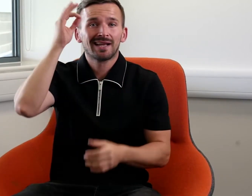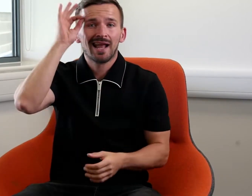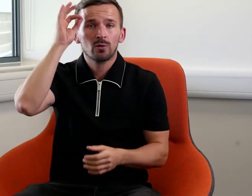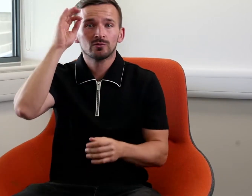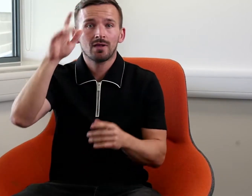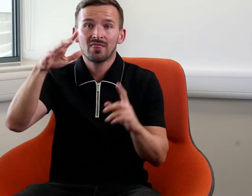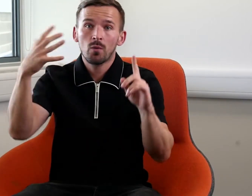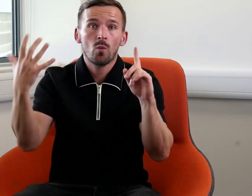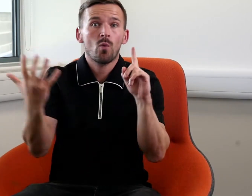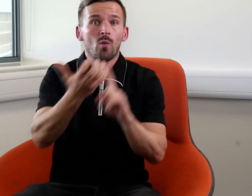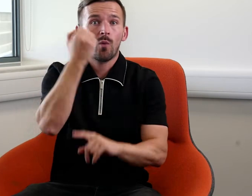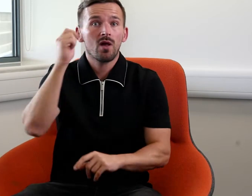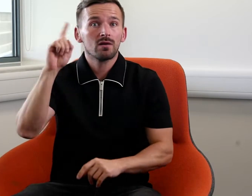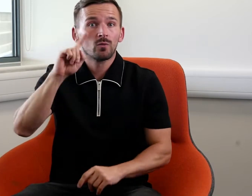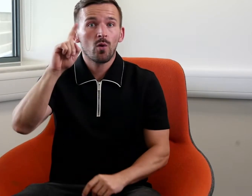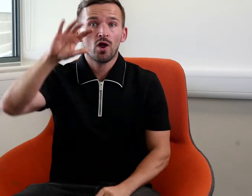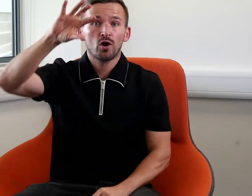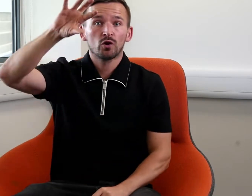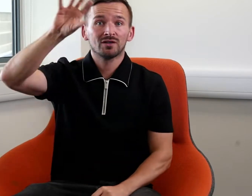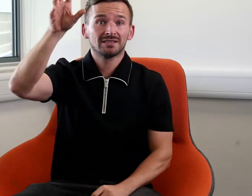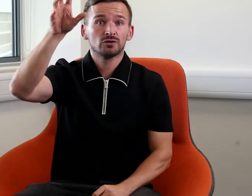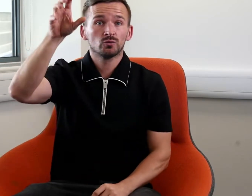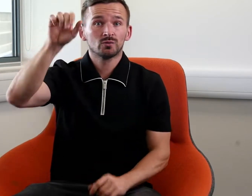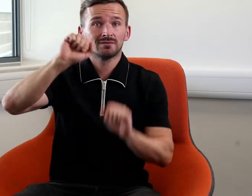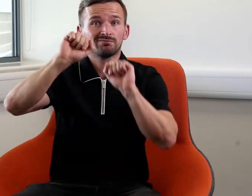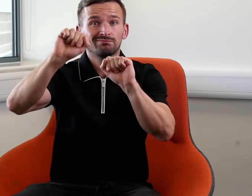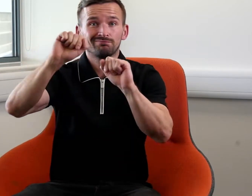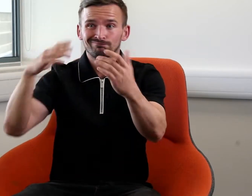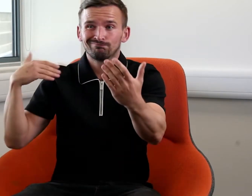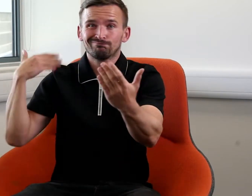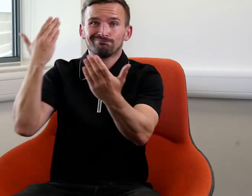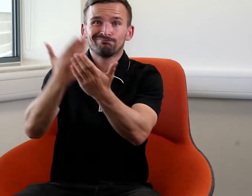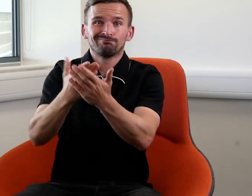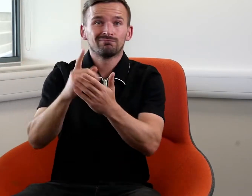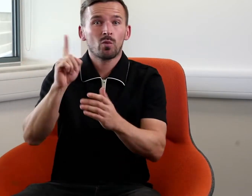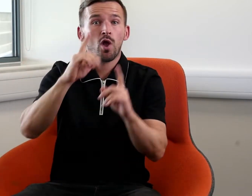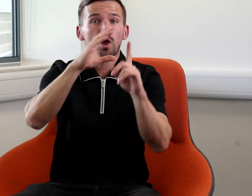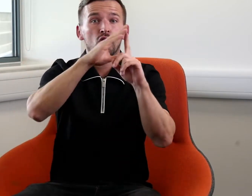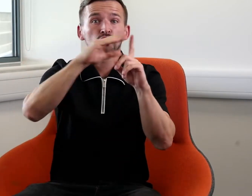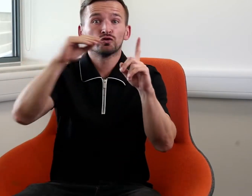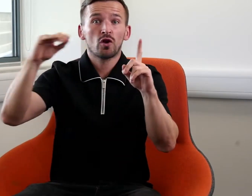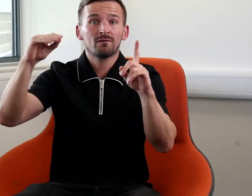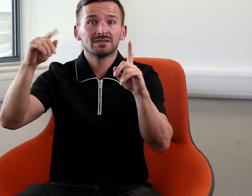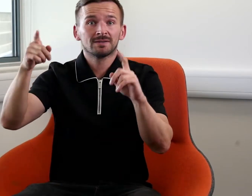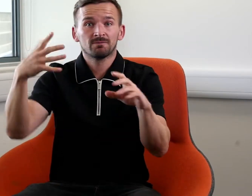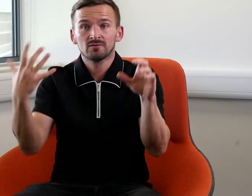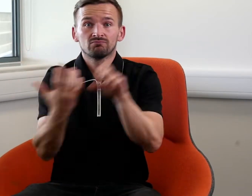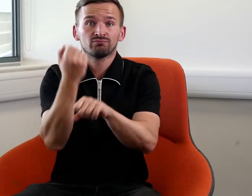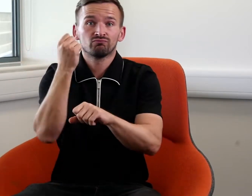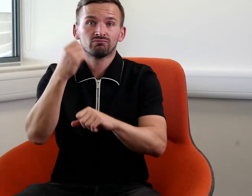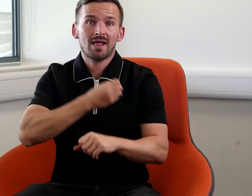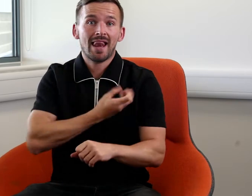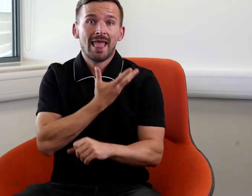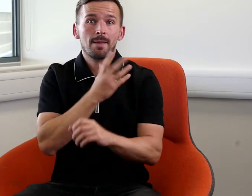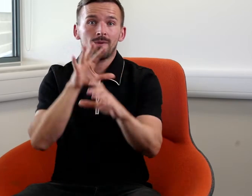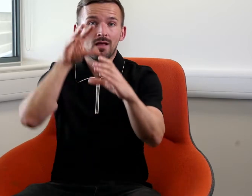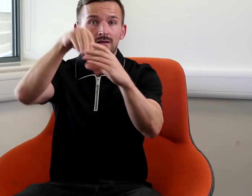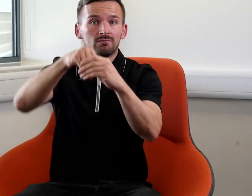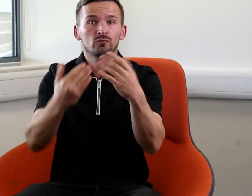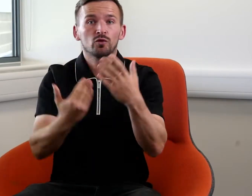Cambridge City Council and then won the constituency over the Conservative seat. So Labour